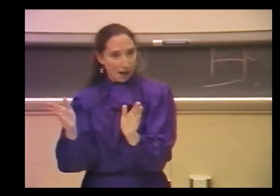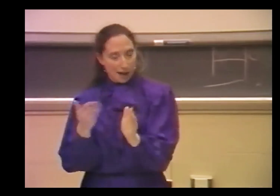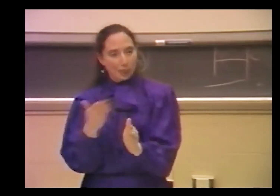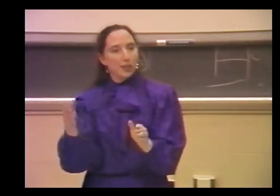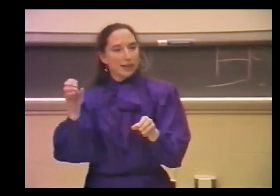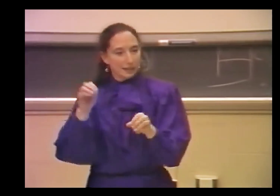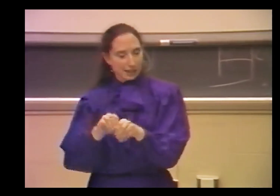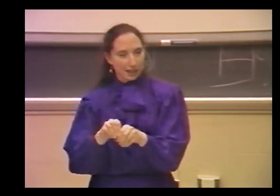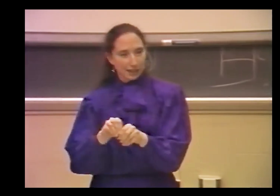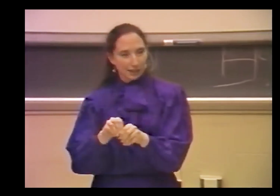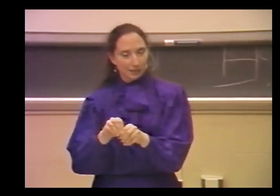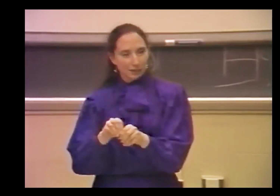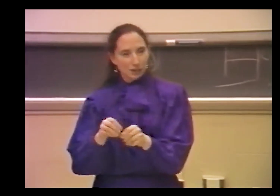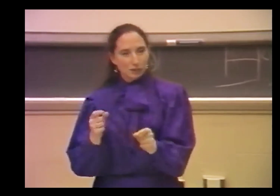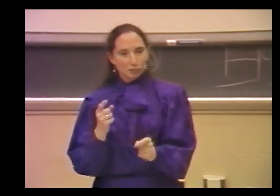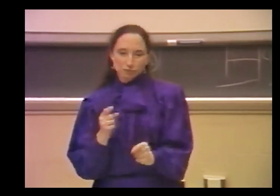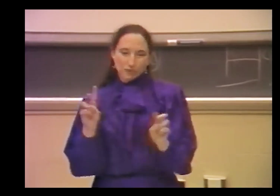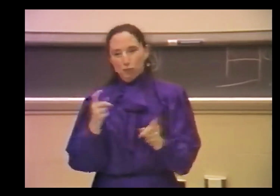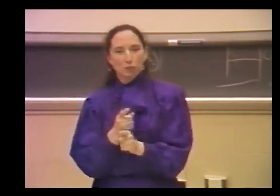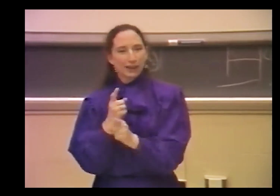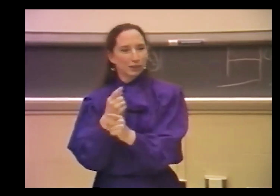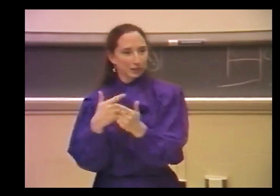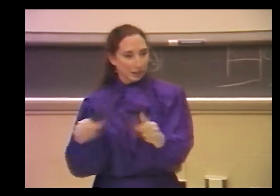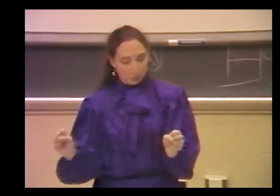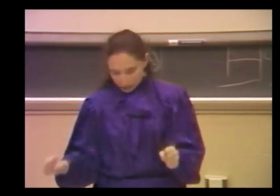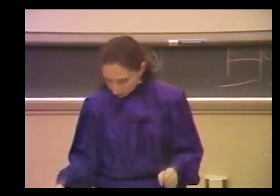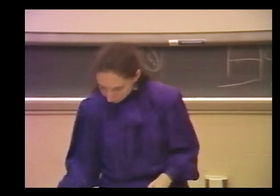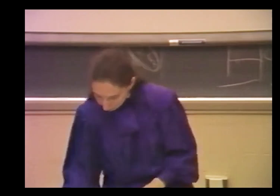clarify things in regular linguistics.